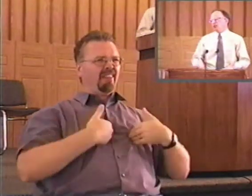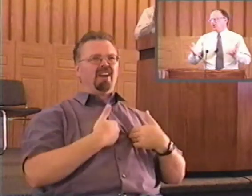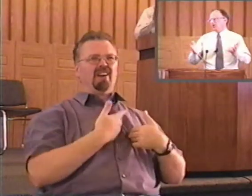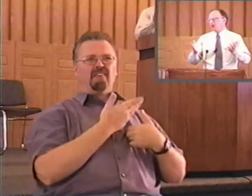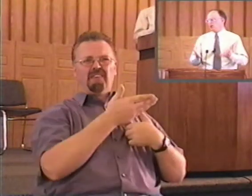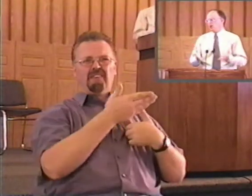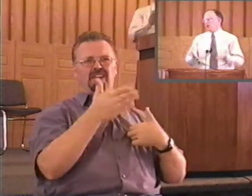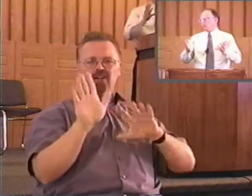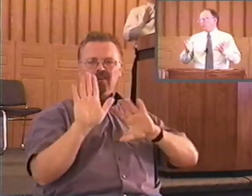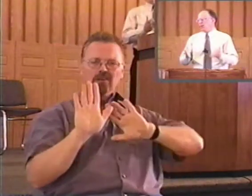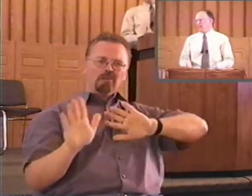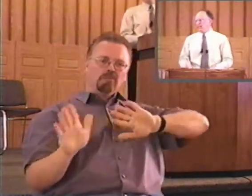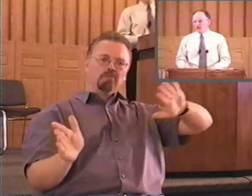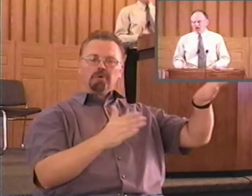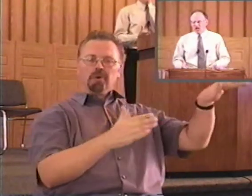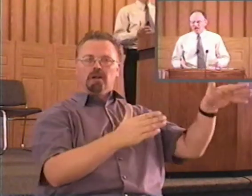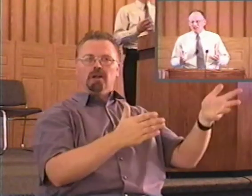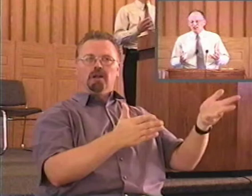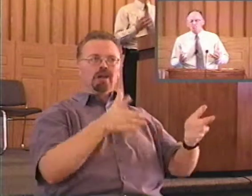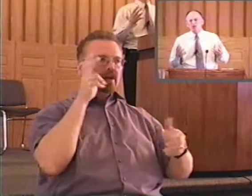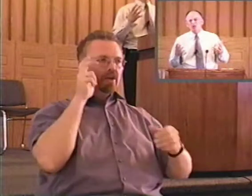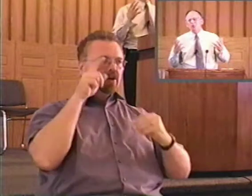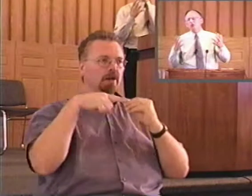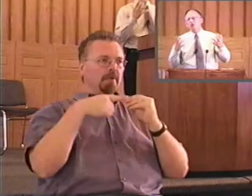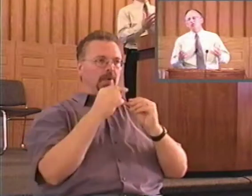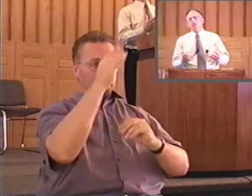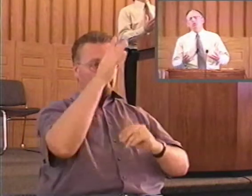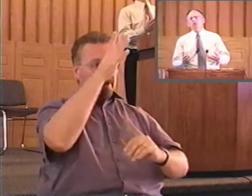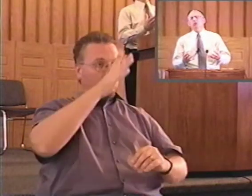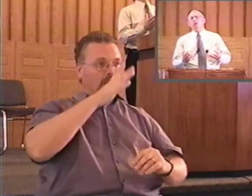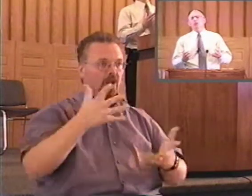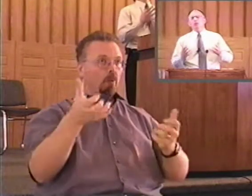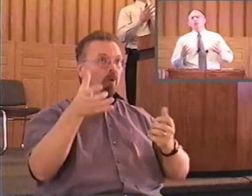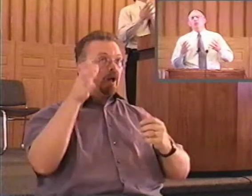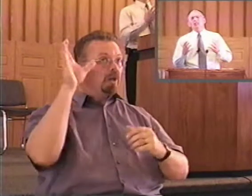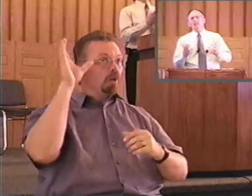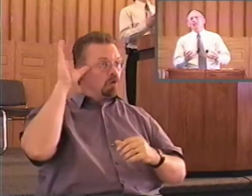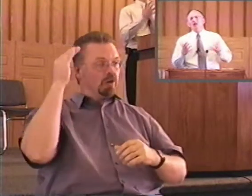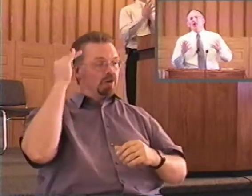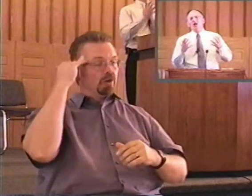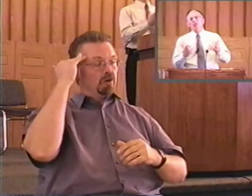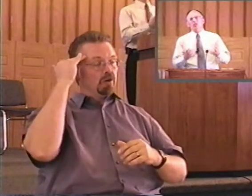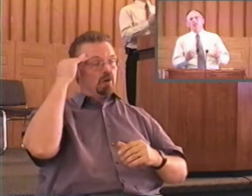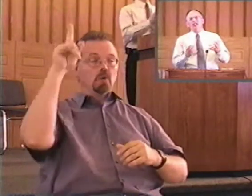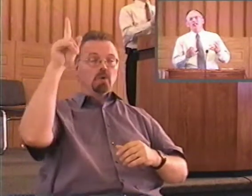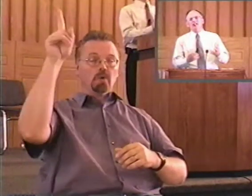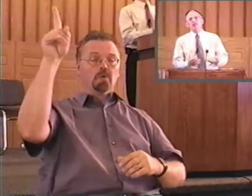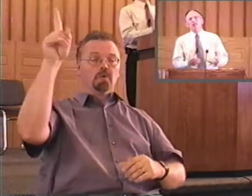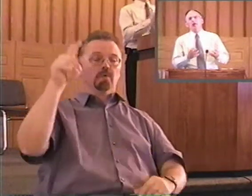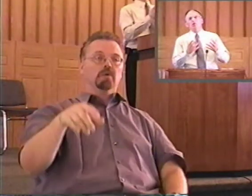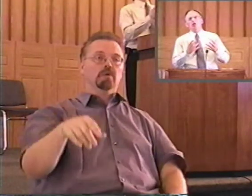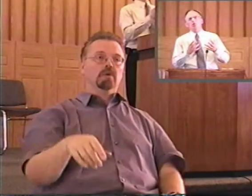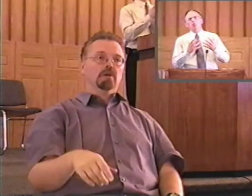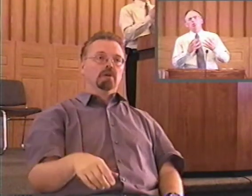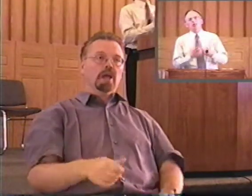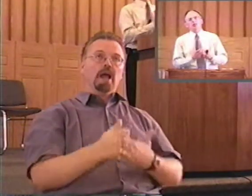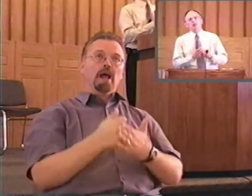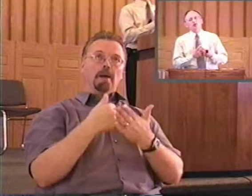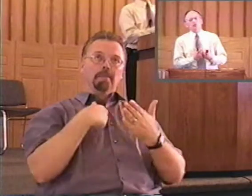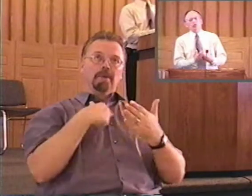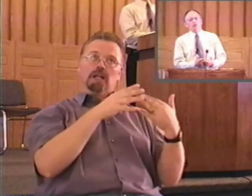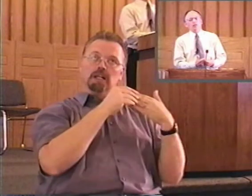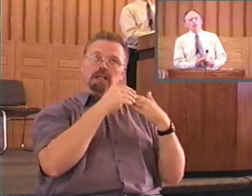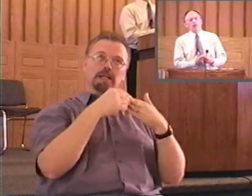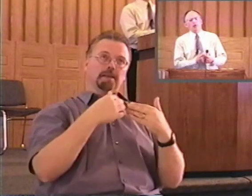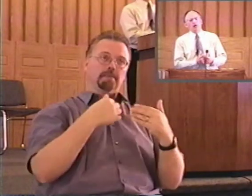of hearing about man. I just want to know you. Please help me, lead me. I want